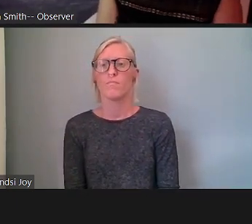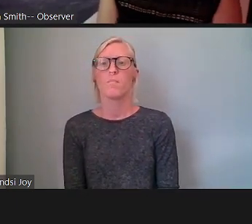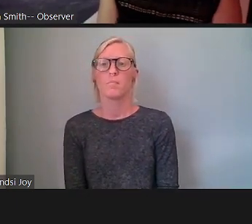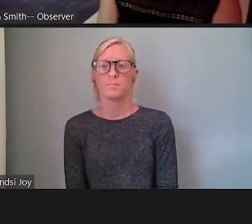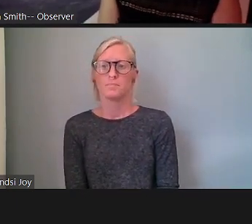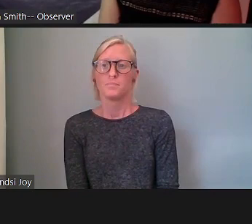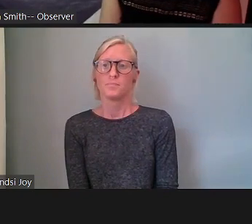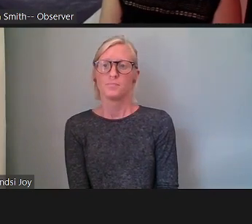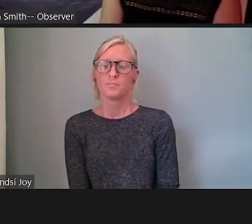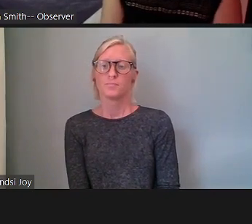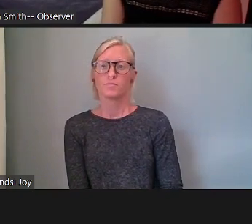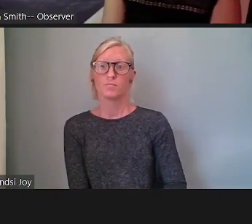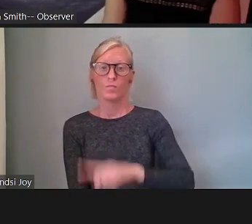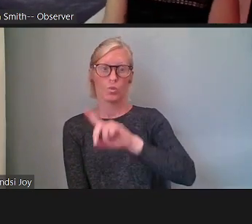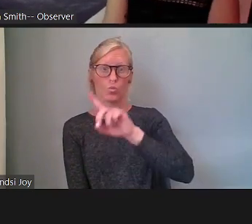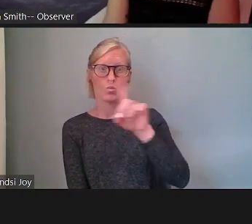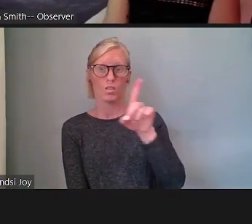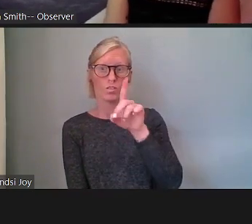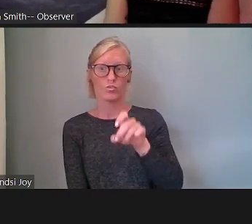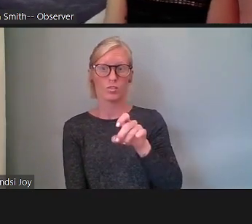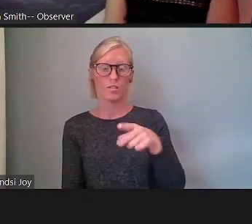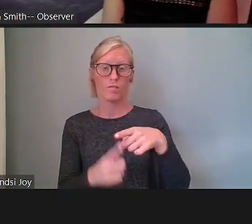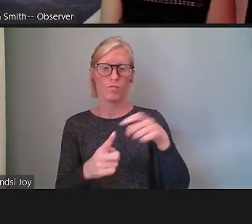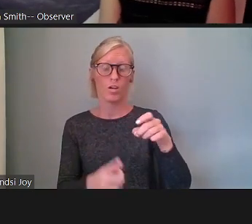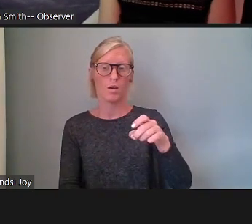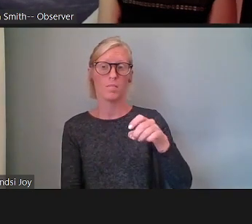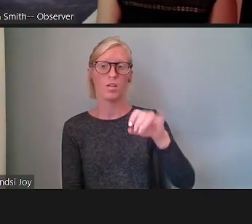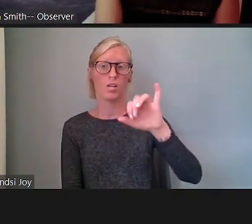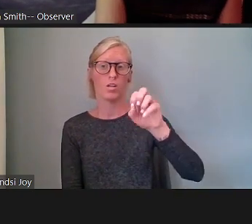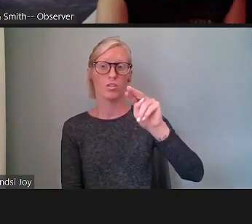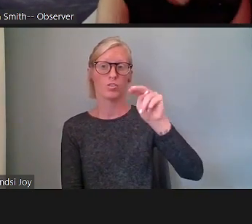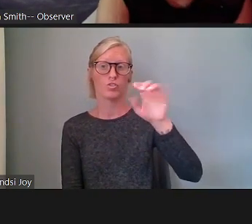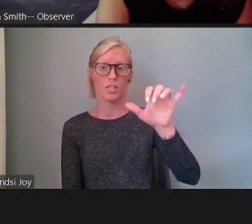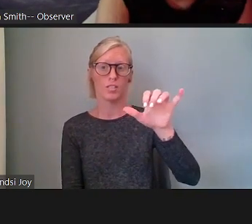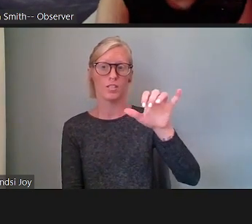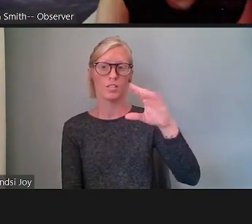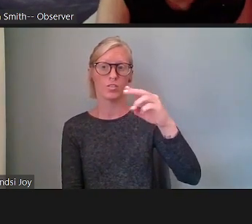And a question from Jenny Chung